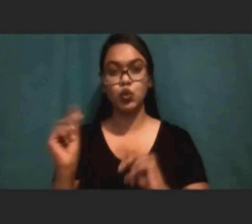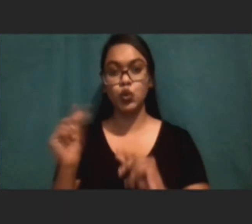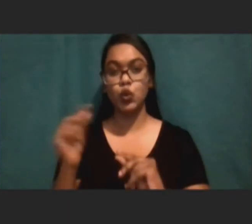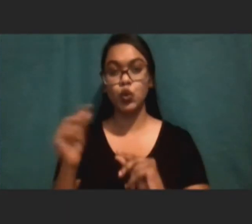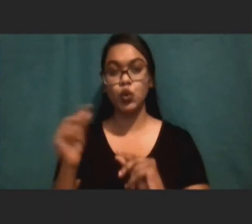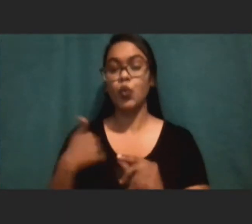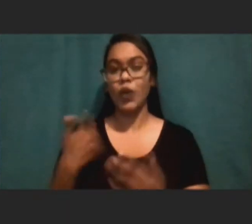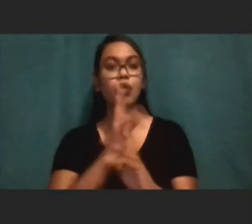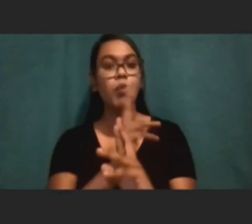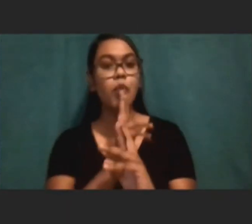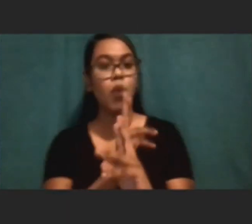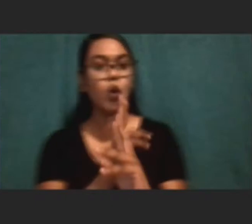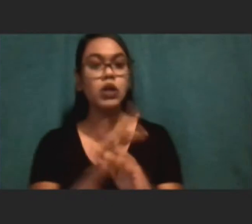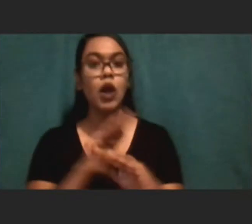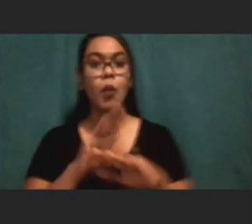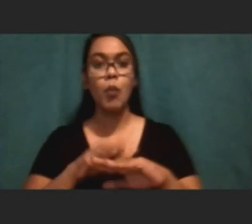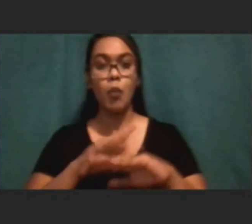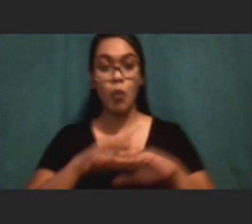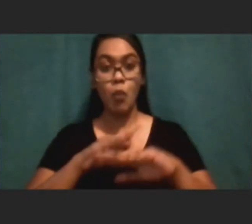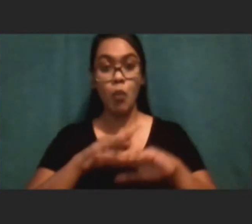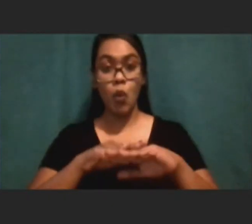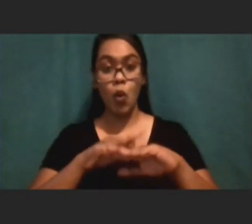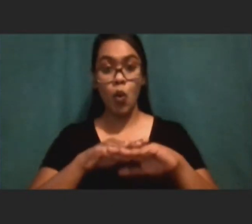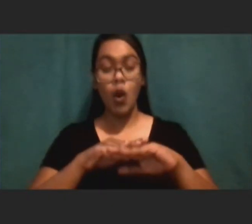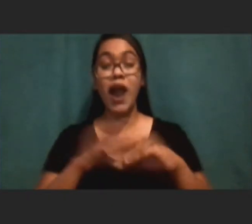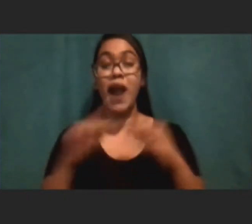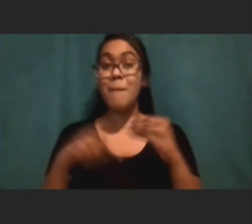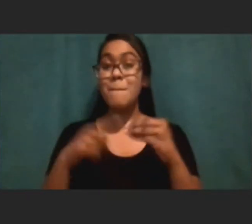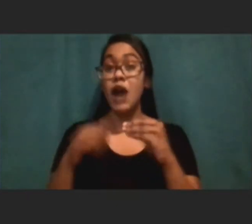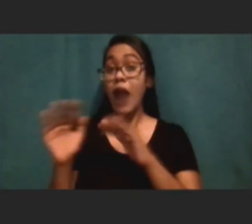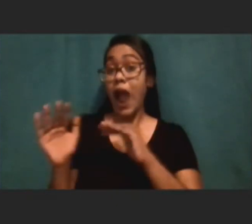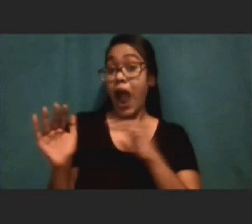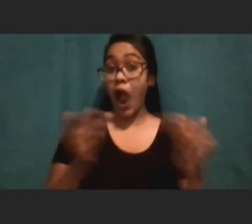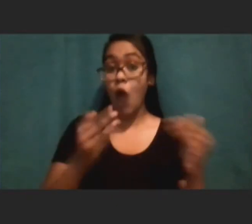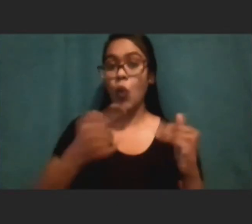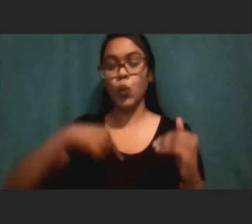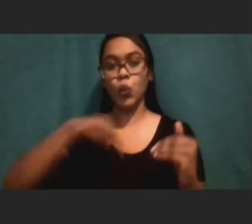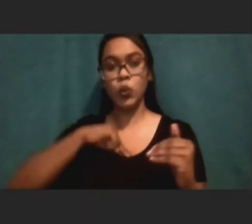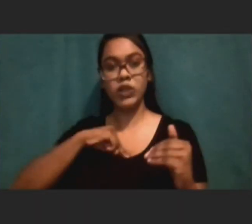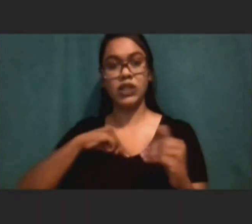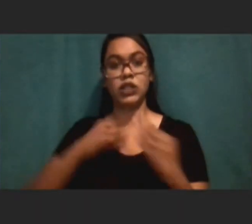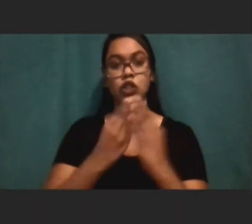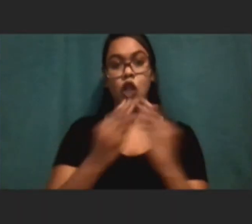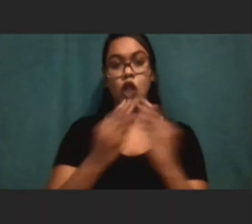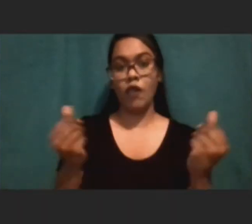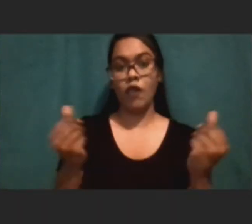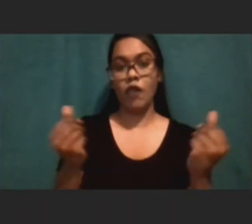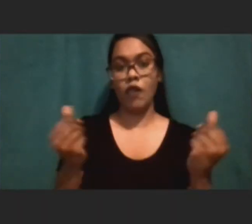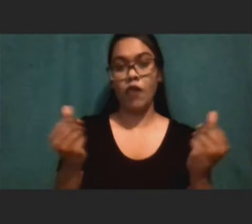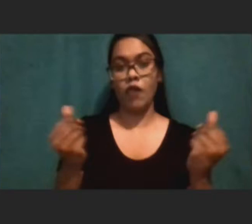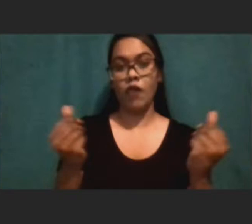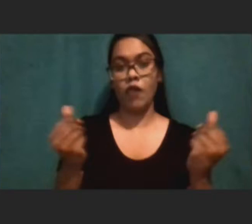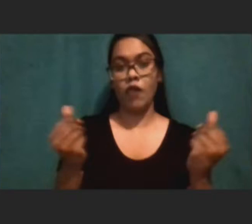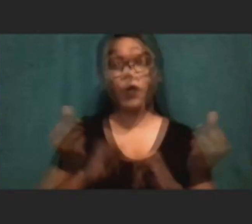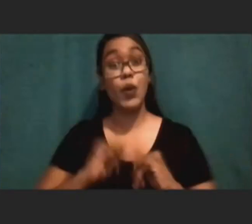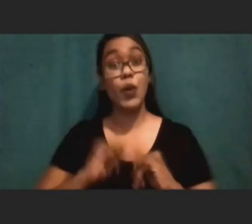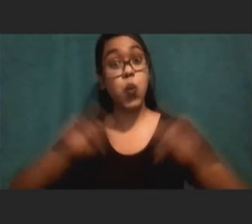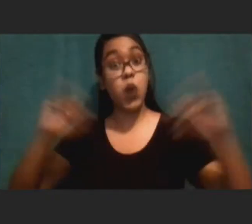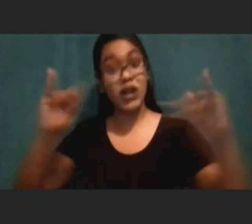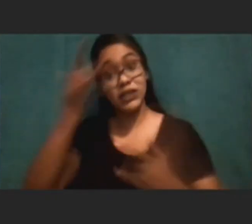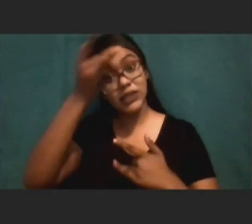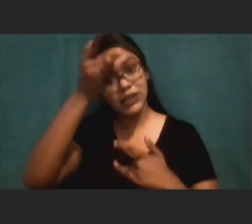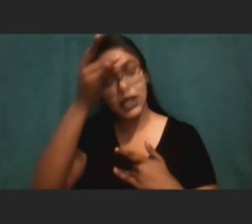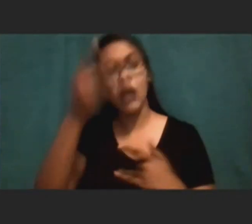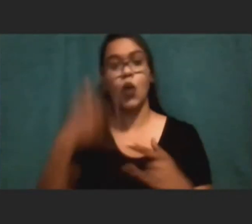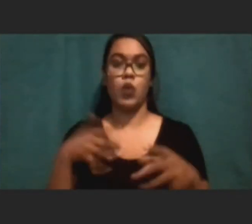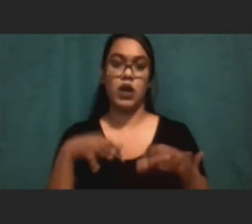what proportion of admissions are related to the variant and whether there's more severe disease related to the variant. There was also